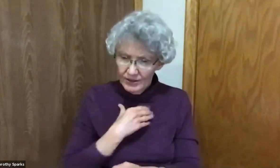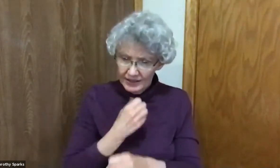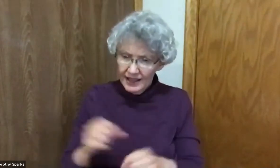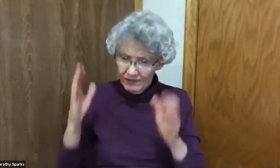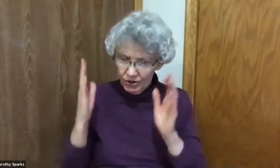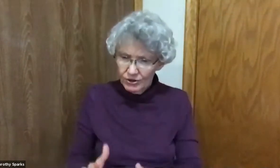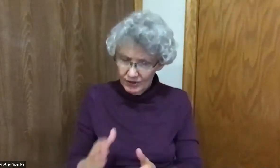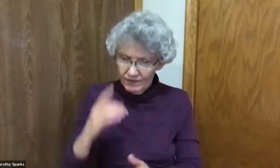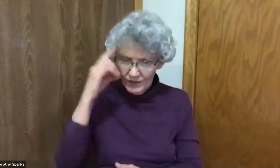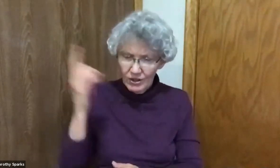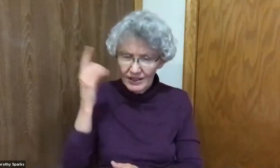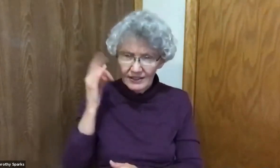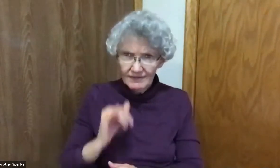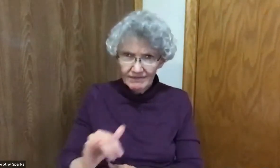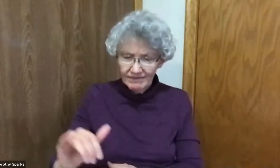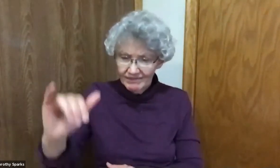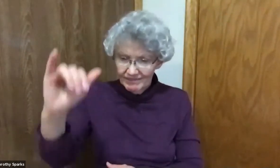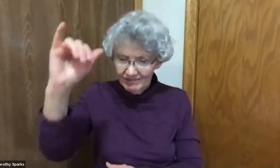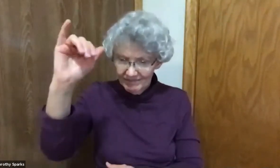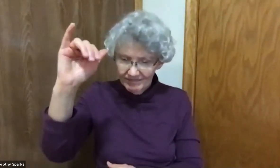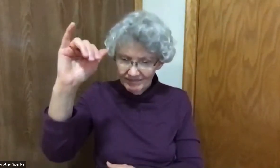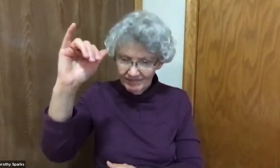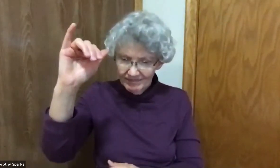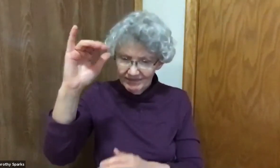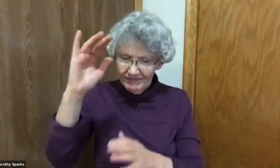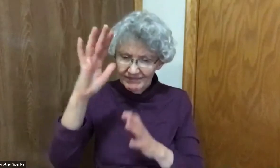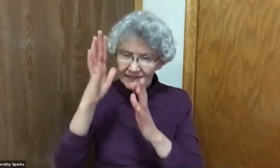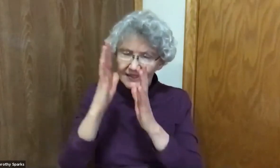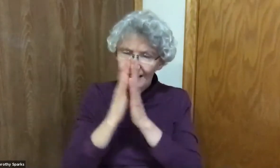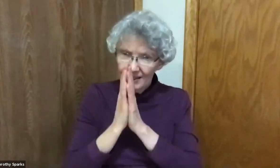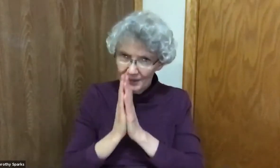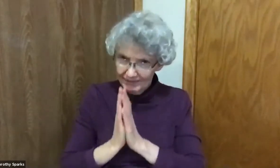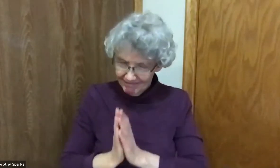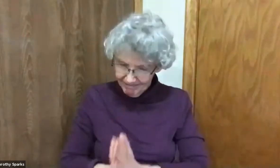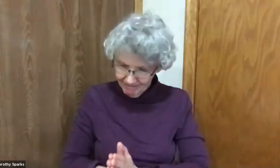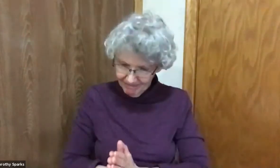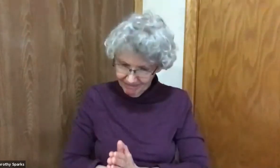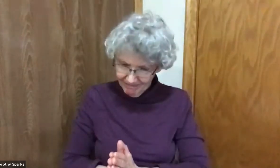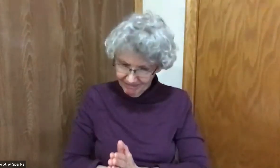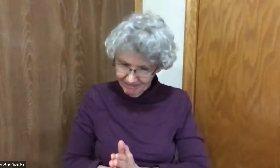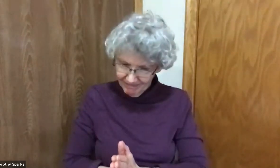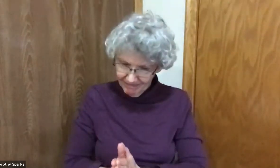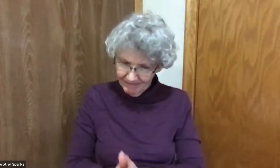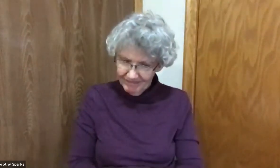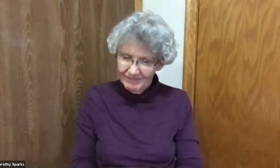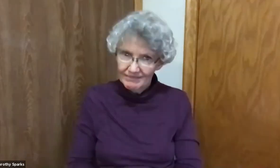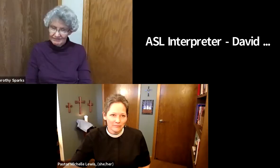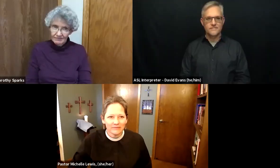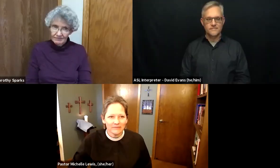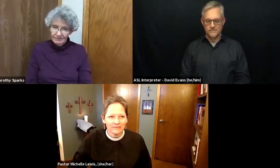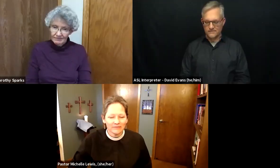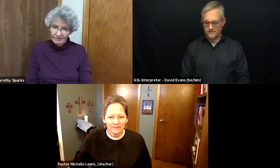We ask this in the name of our Savior, Jesus Christ, who lives and reigns forever and ever. Amen.